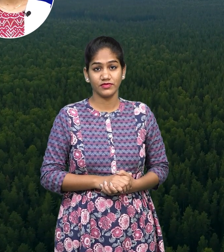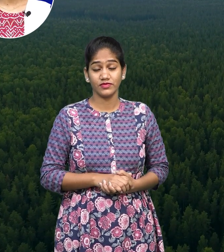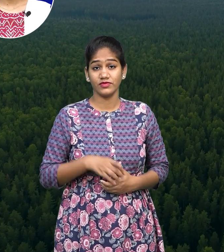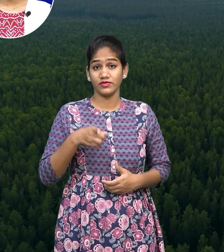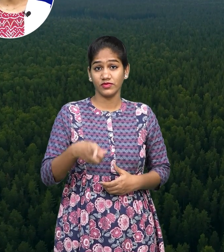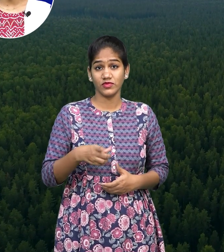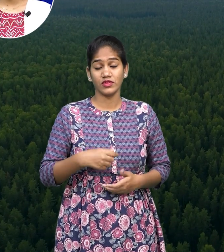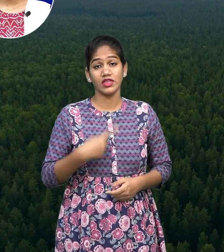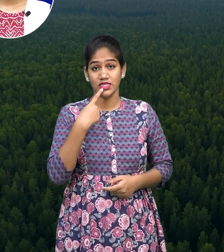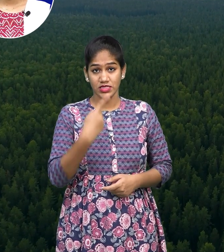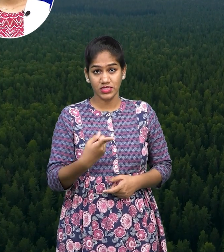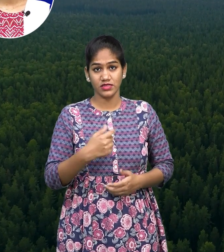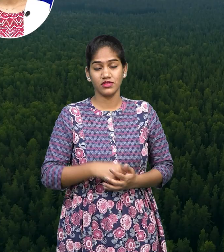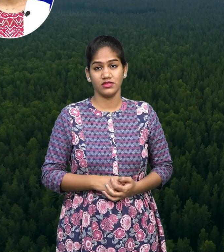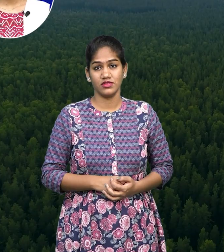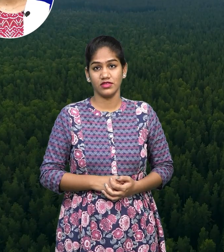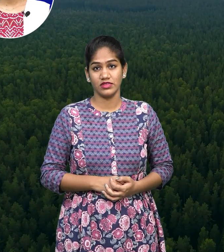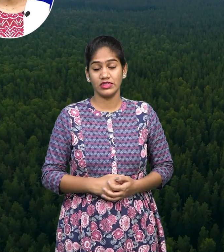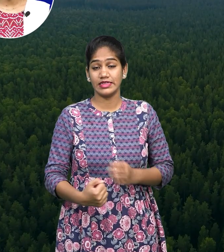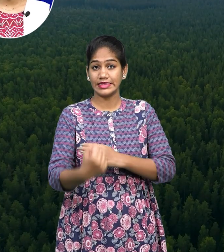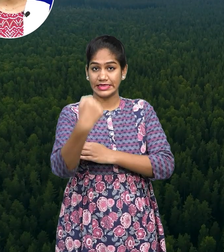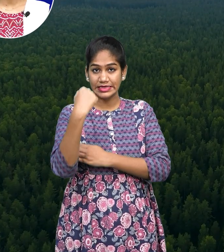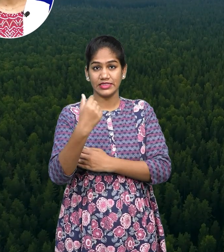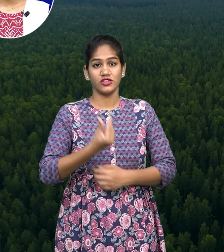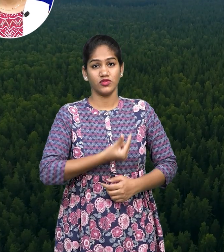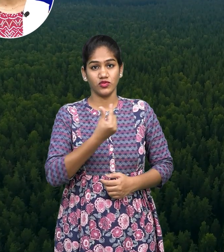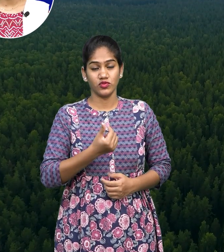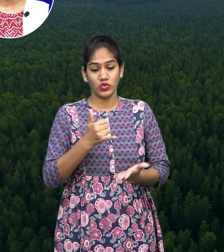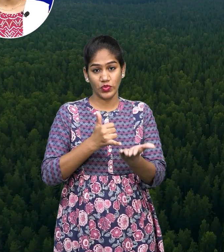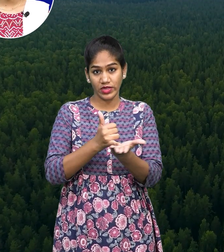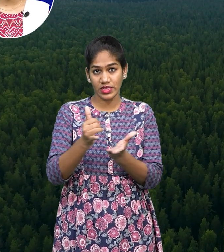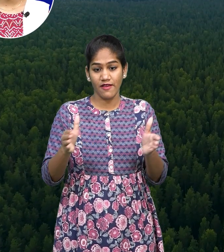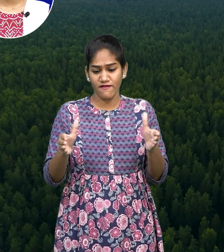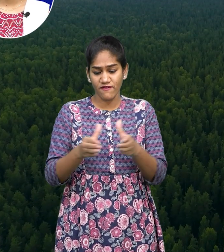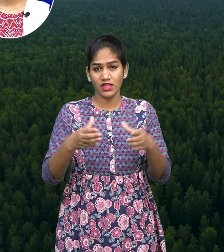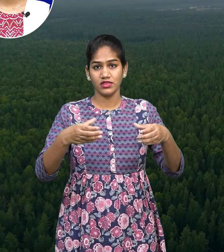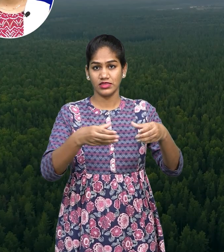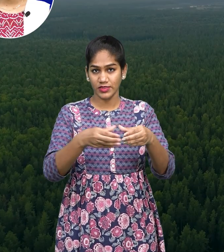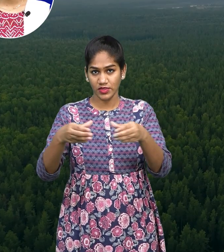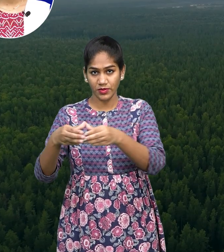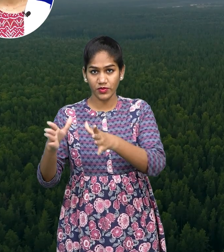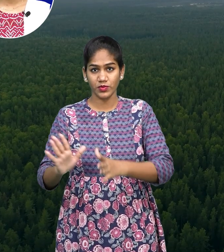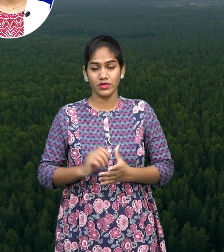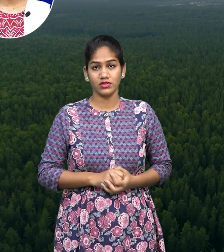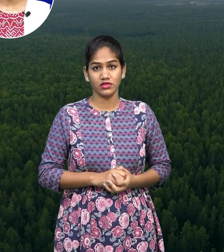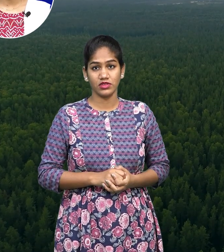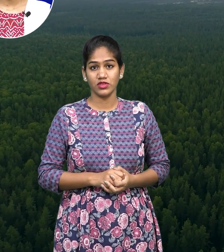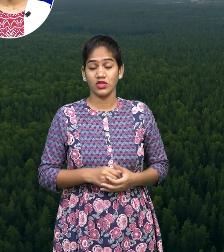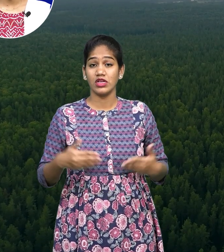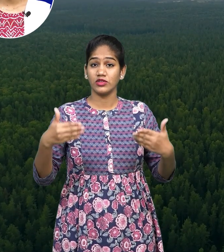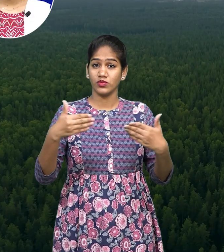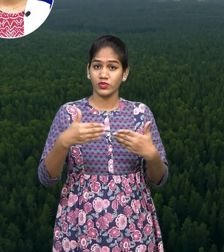It also prescribed the right of use to village communities to meet